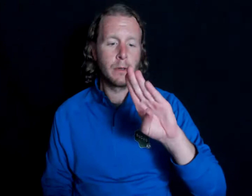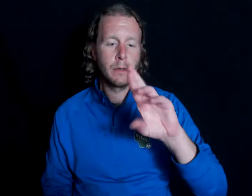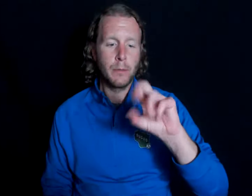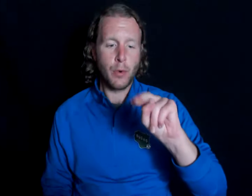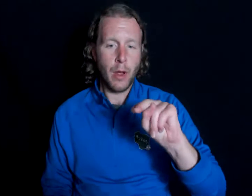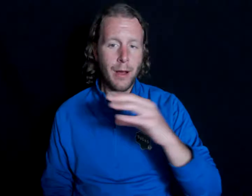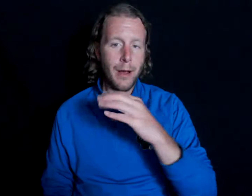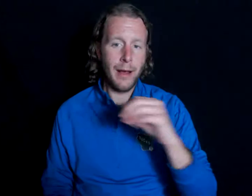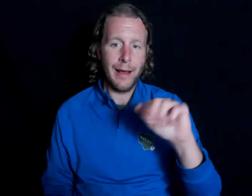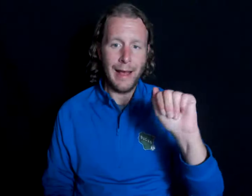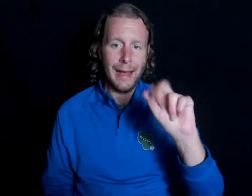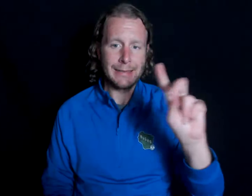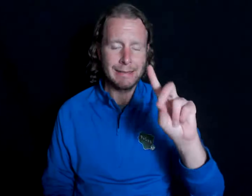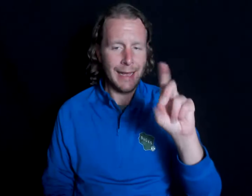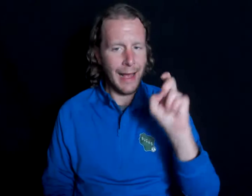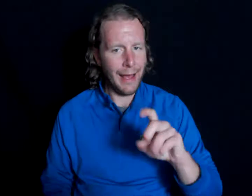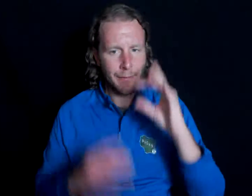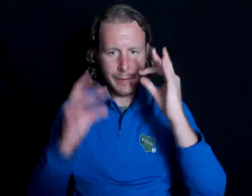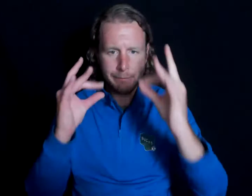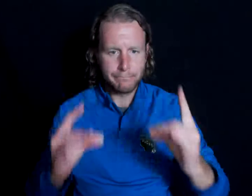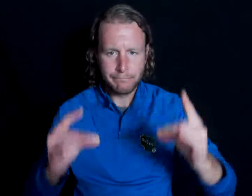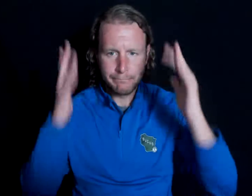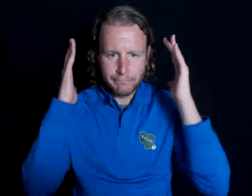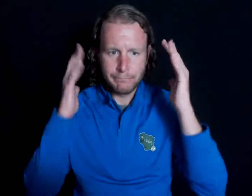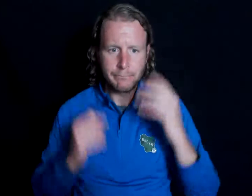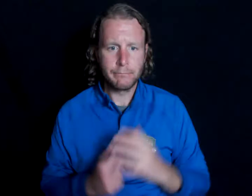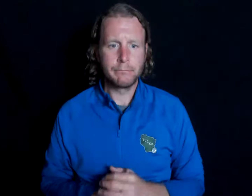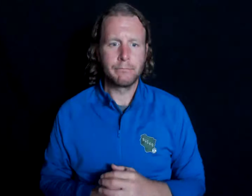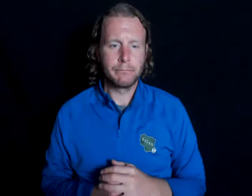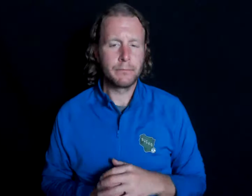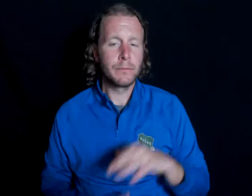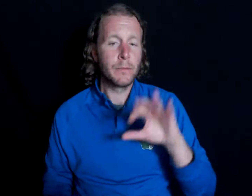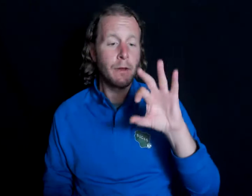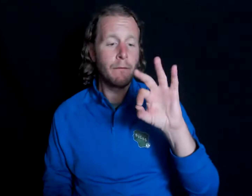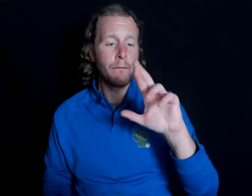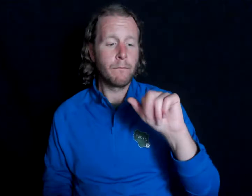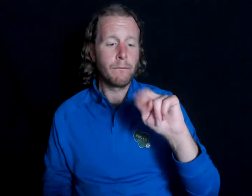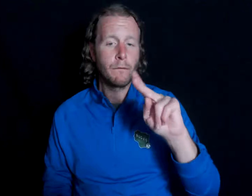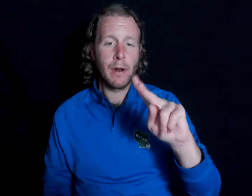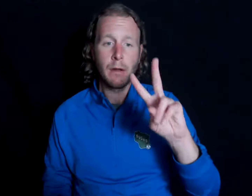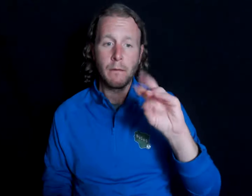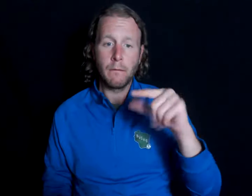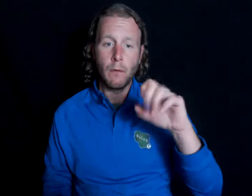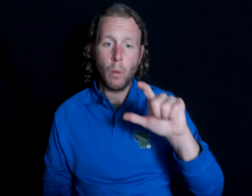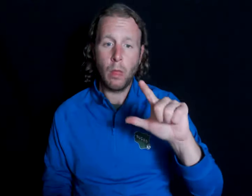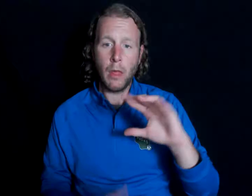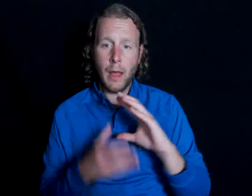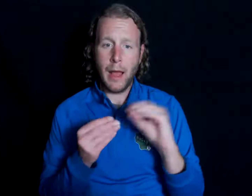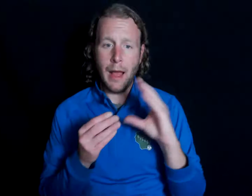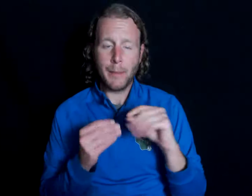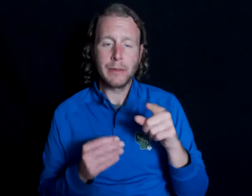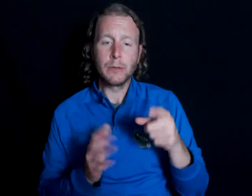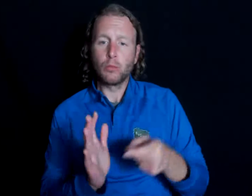I've talked about this to you before. The Frank Vogel comment to me that the Lakers need Anthony Davis to make threes. It helps their